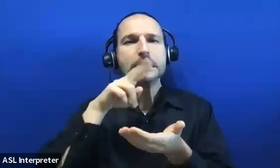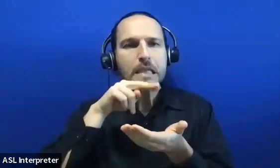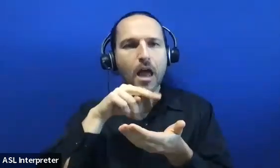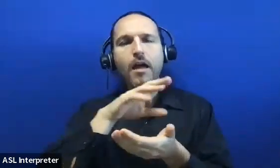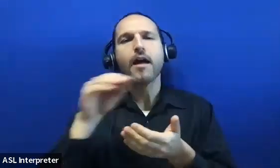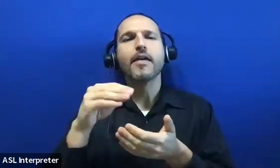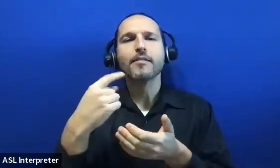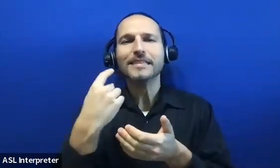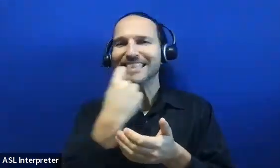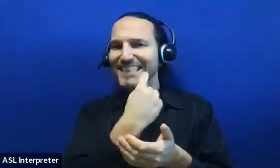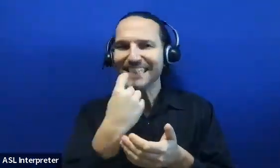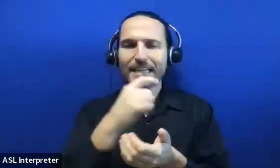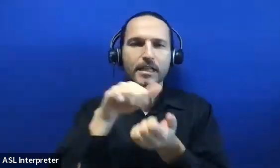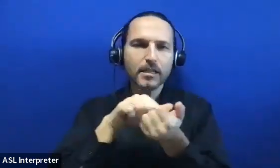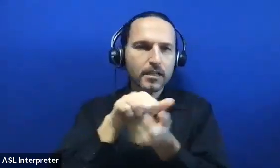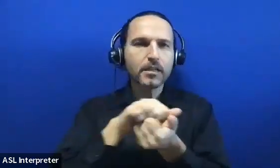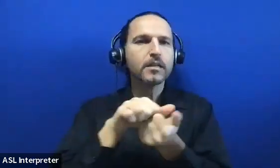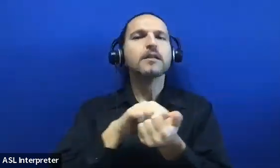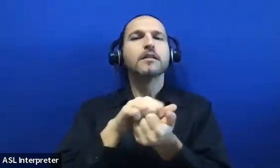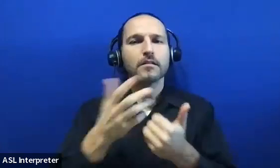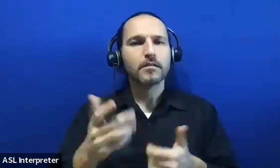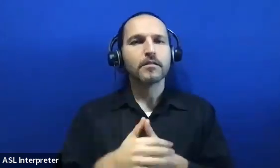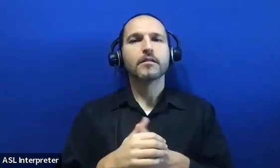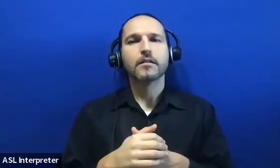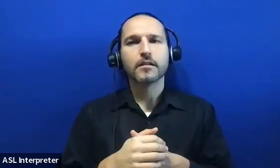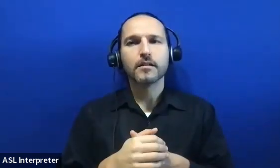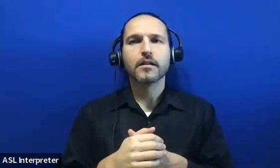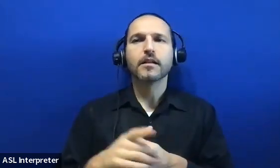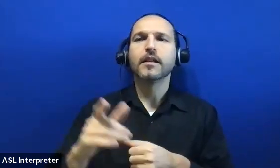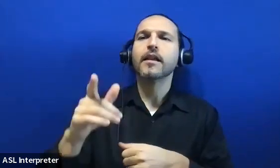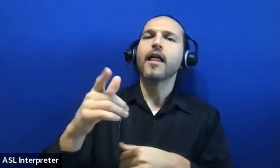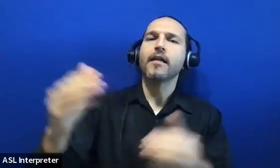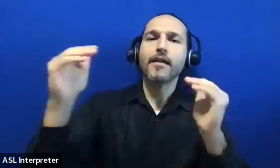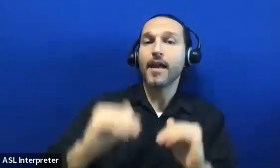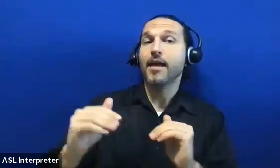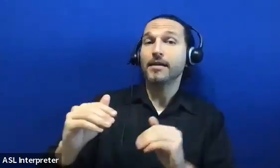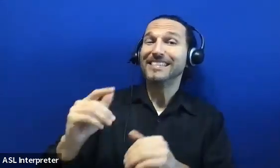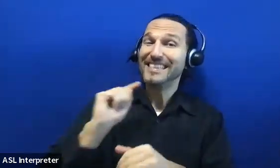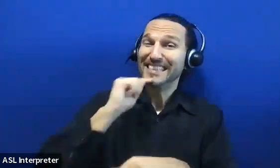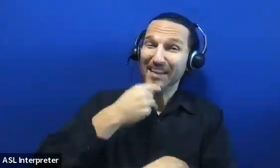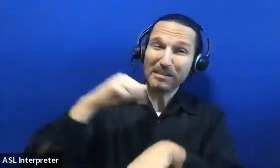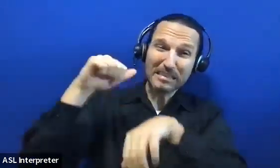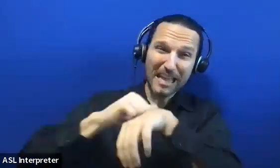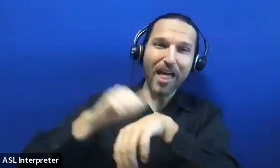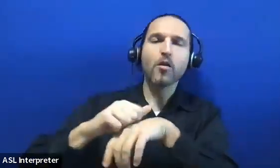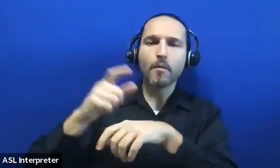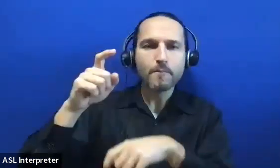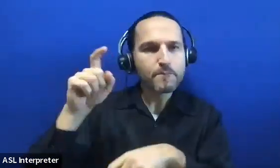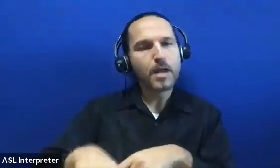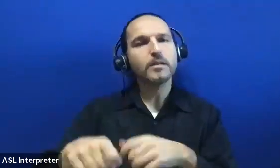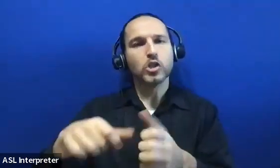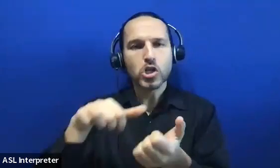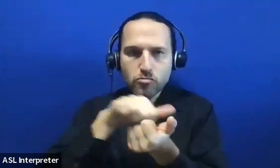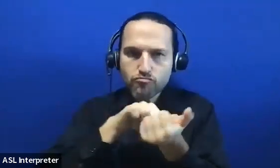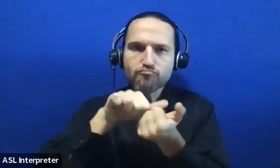to mash it, but we don't really need to chew it to the same extent like a solid food. Some foods require